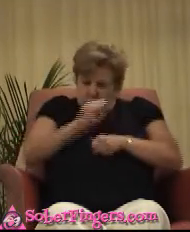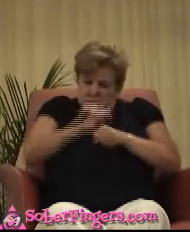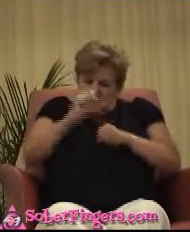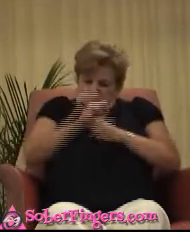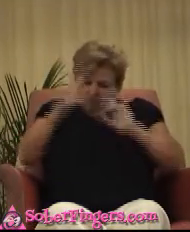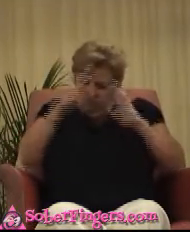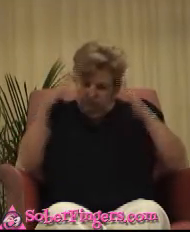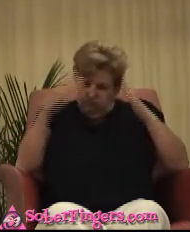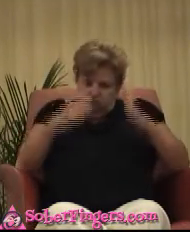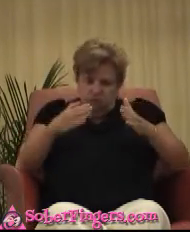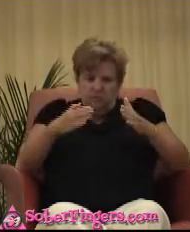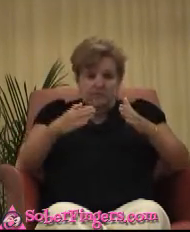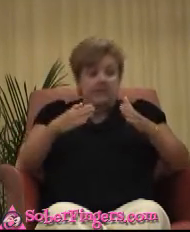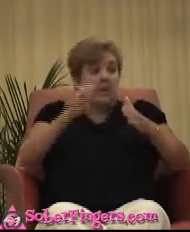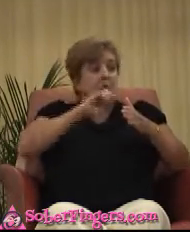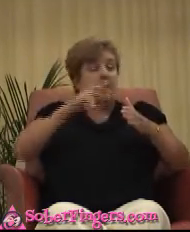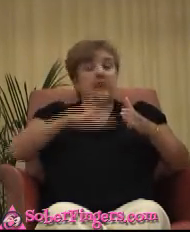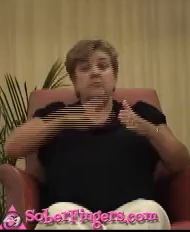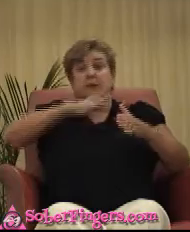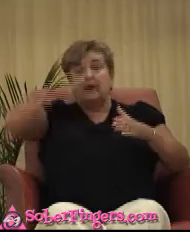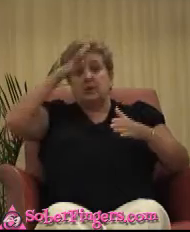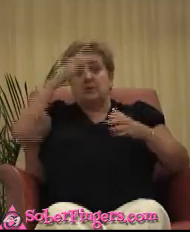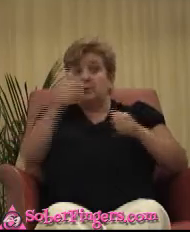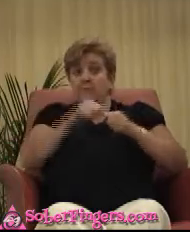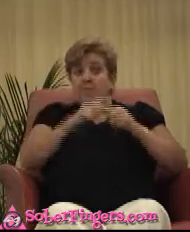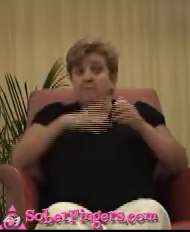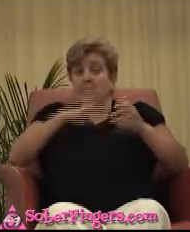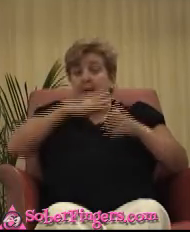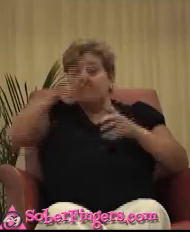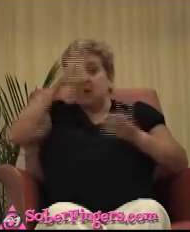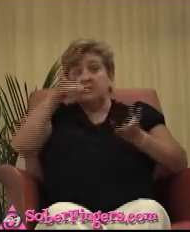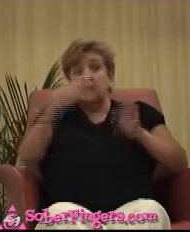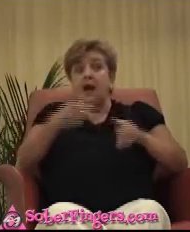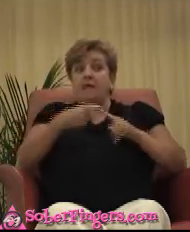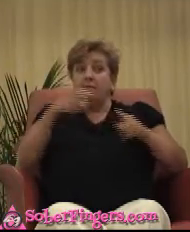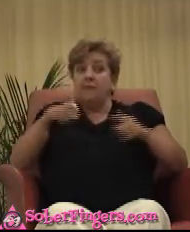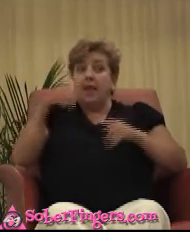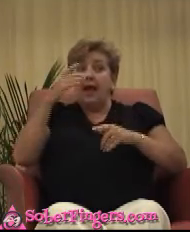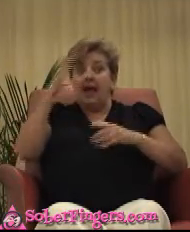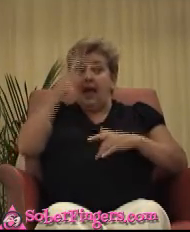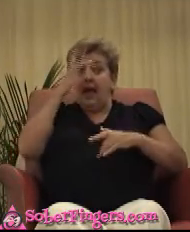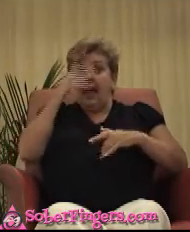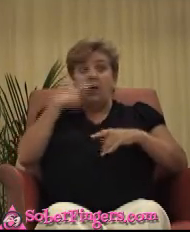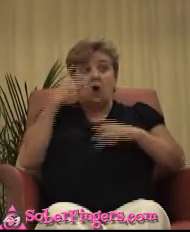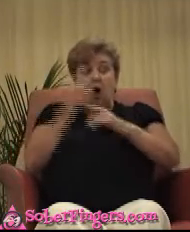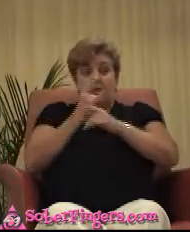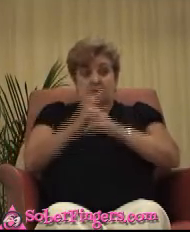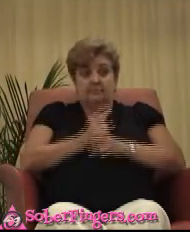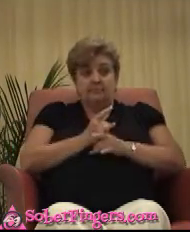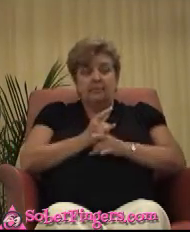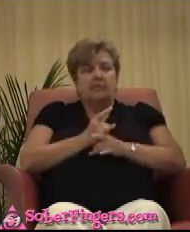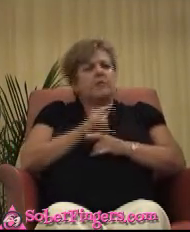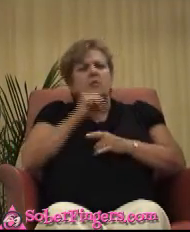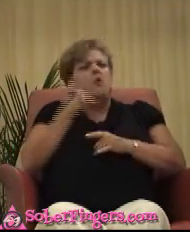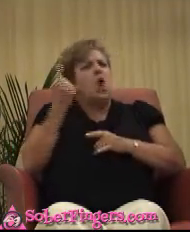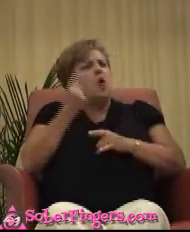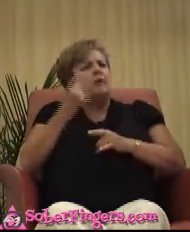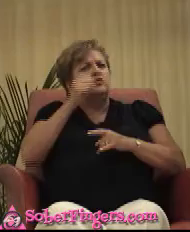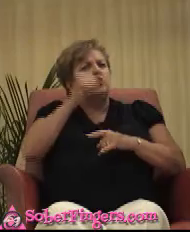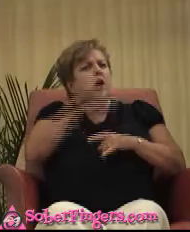that to my parents. My parents died from this disease, but I always tell Safe from the podium that they weren't drunk all the time. And during their sober times, they taught me some really